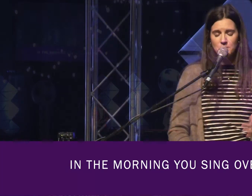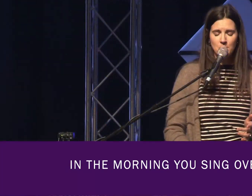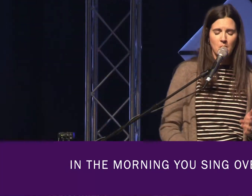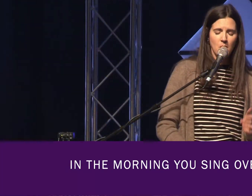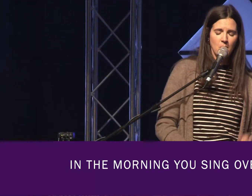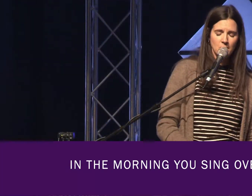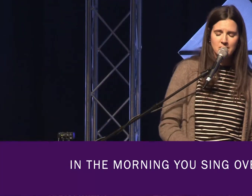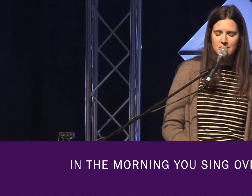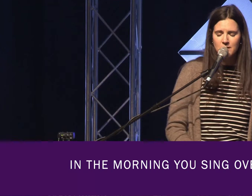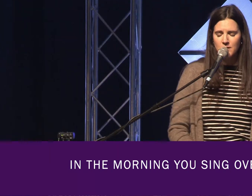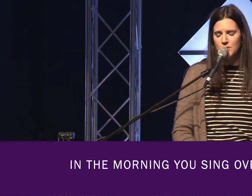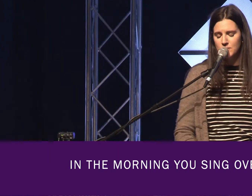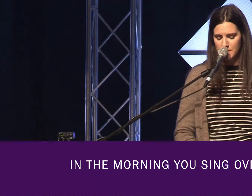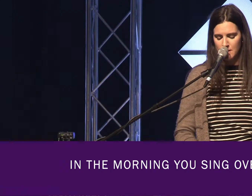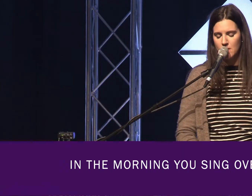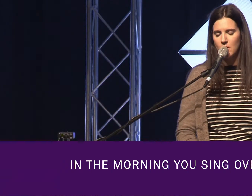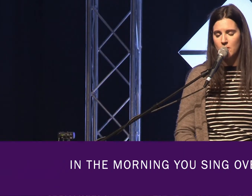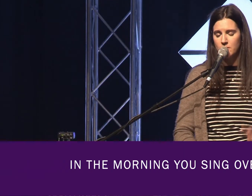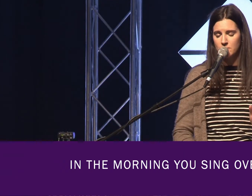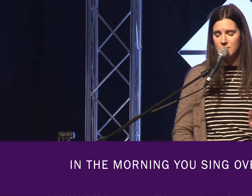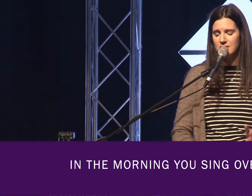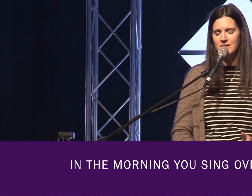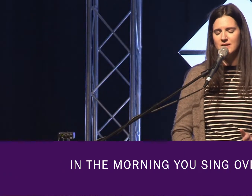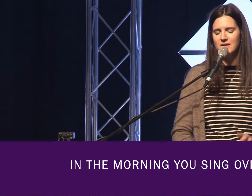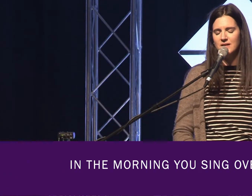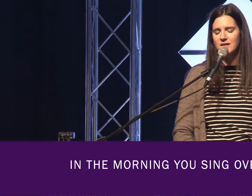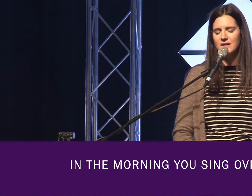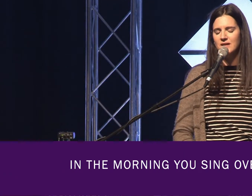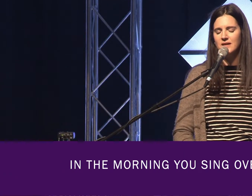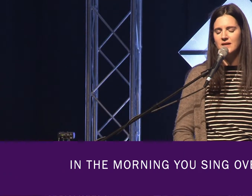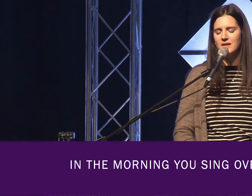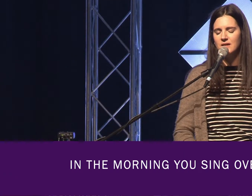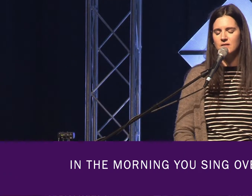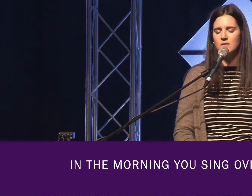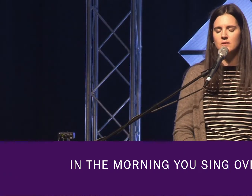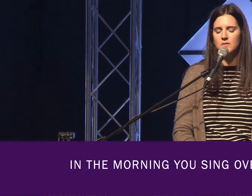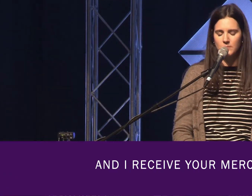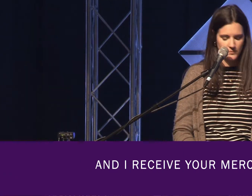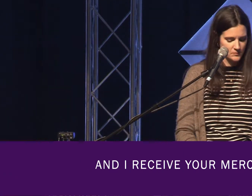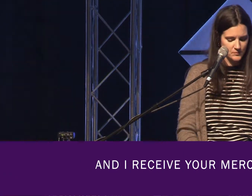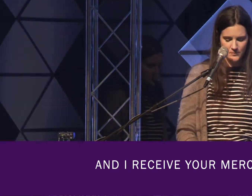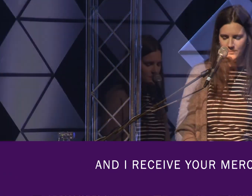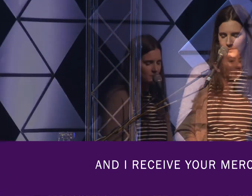In the morning you sing over me,